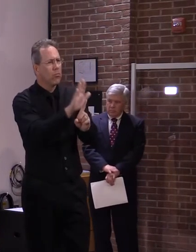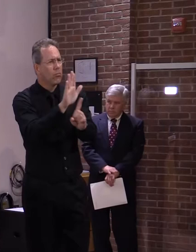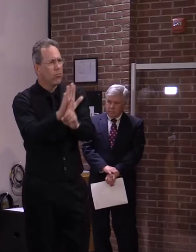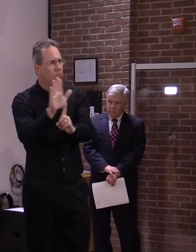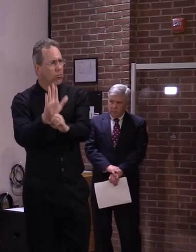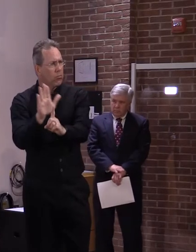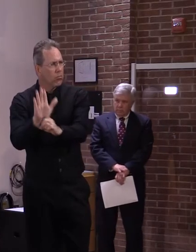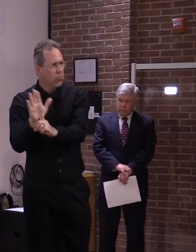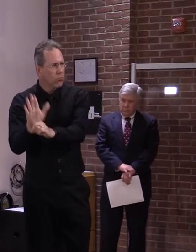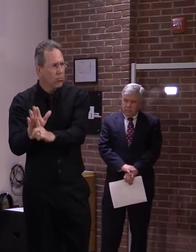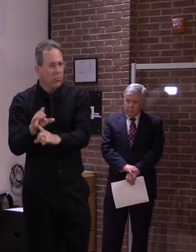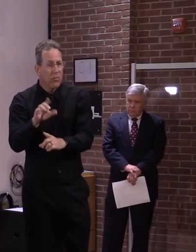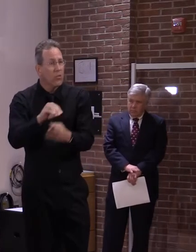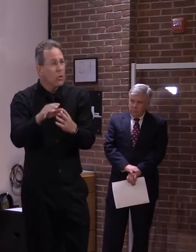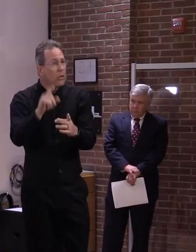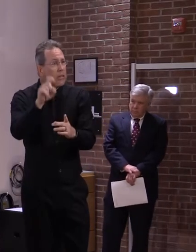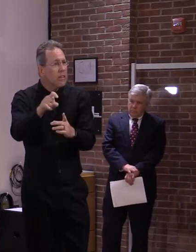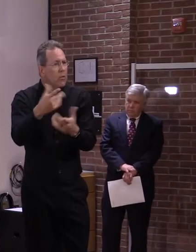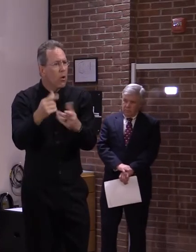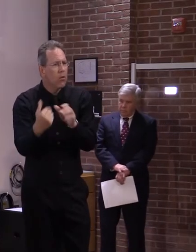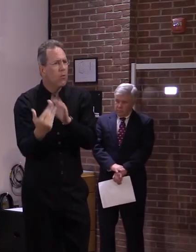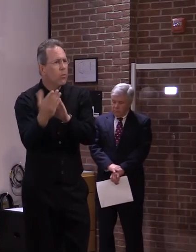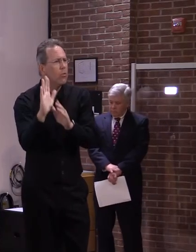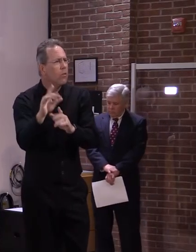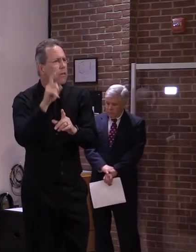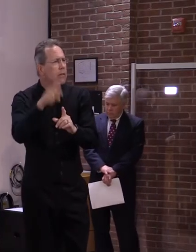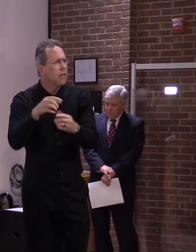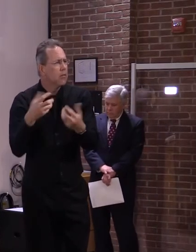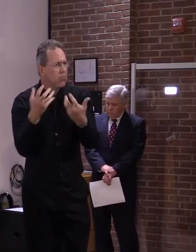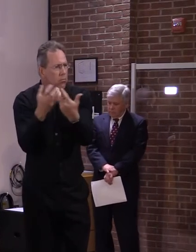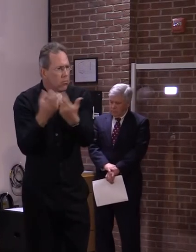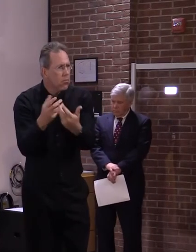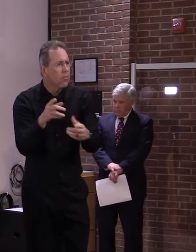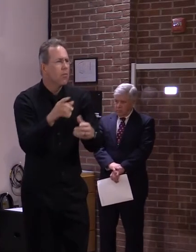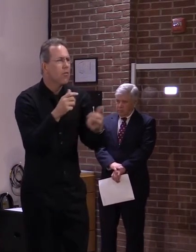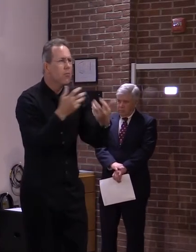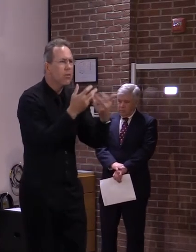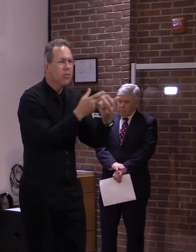to approach these types of issues that predated the pandemic.